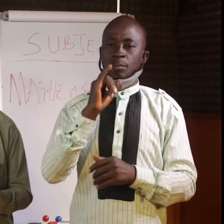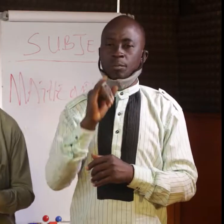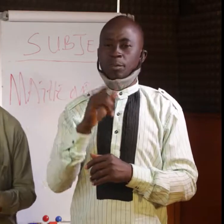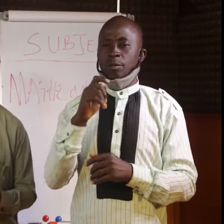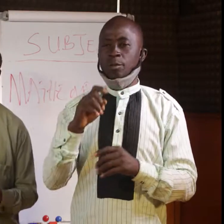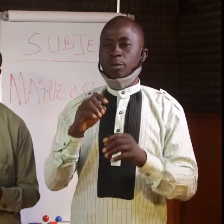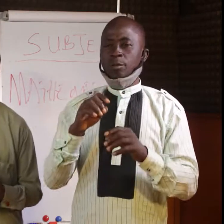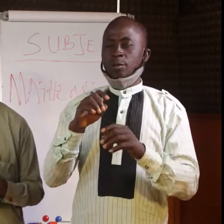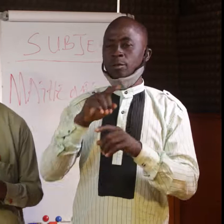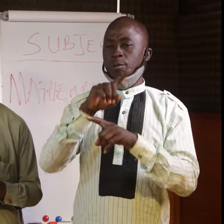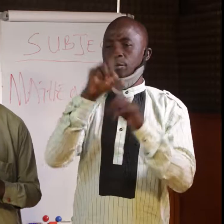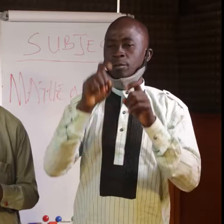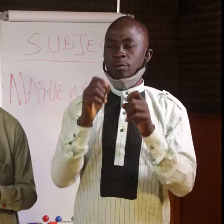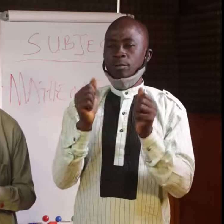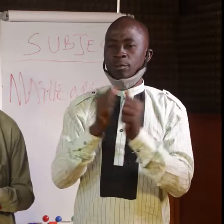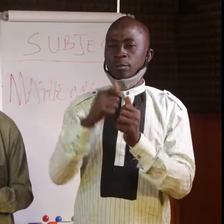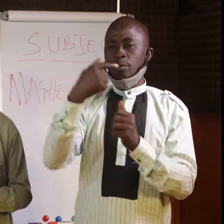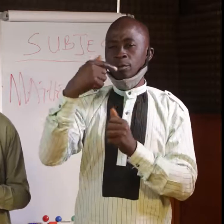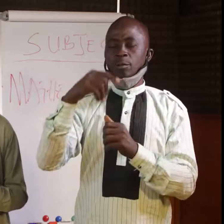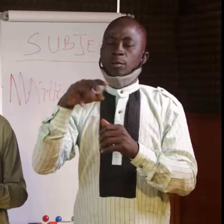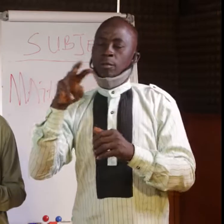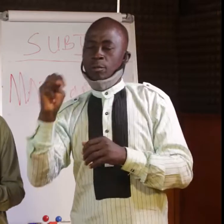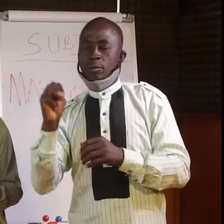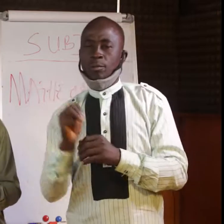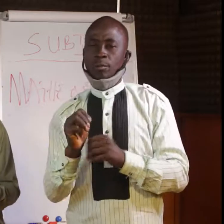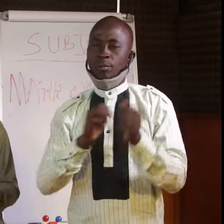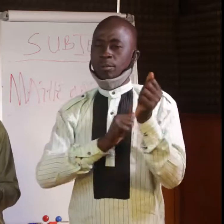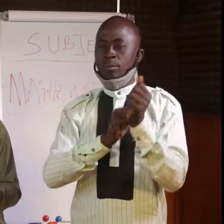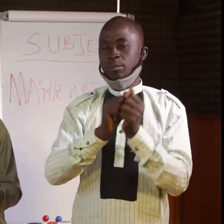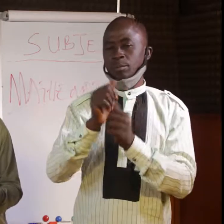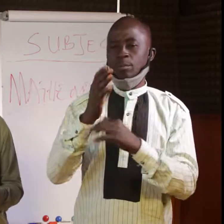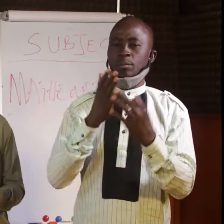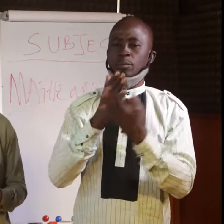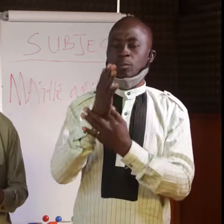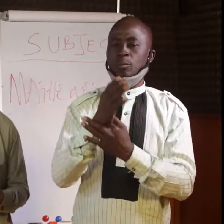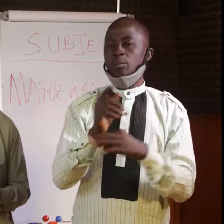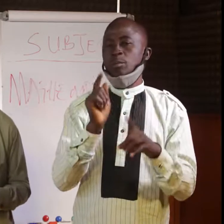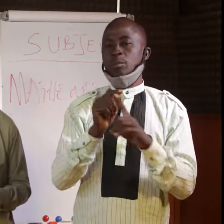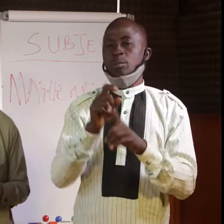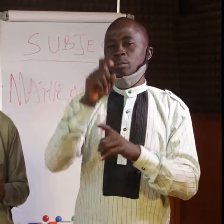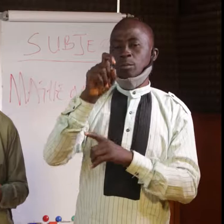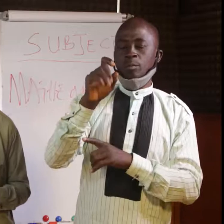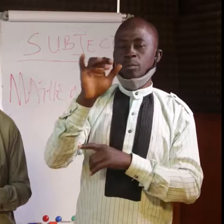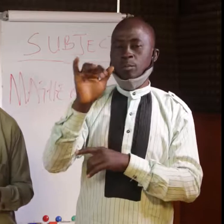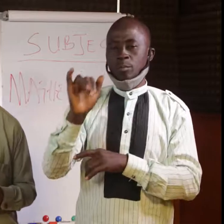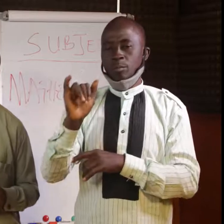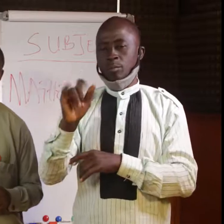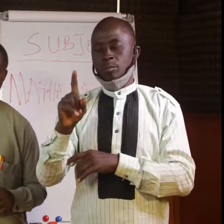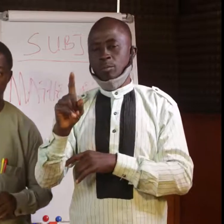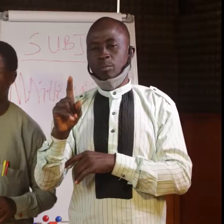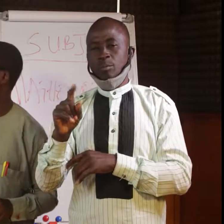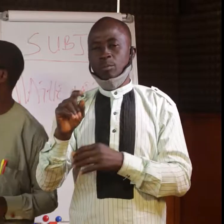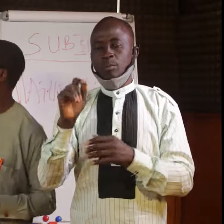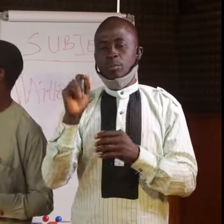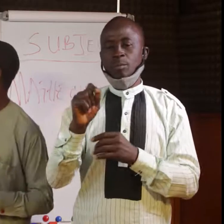the equation with gradient m passing through the point x1, comma